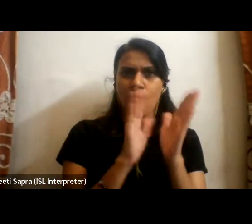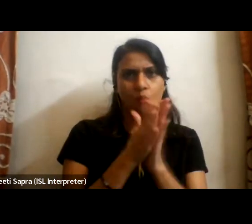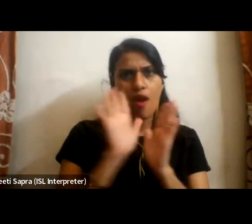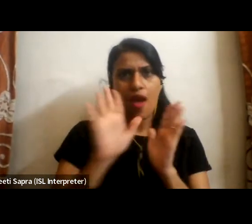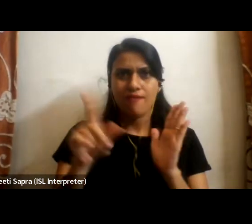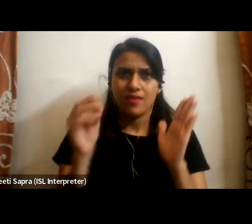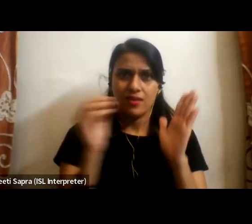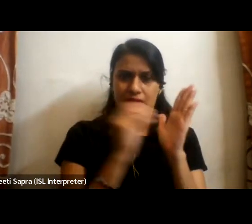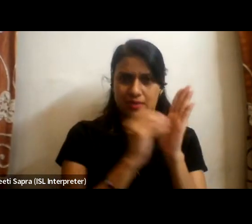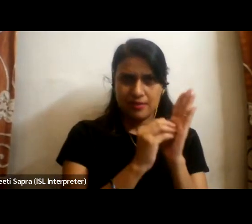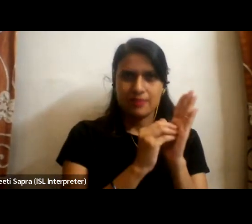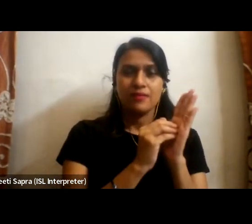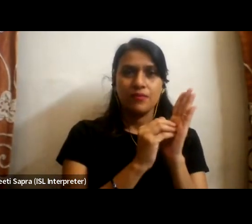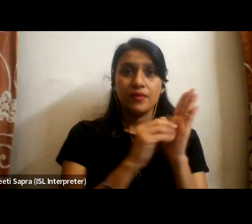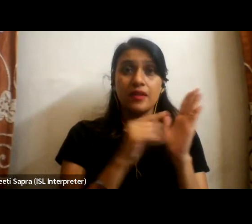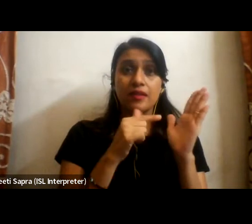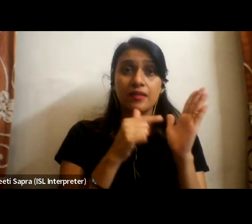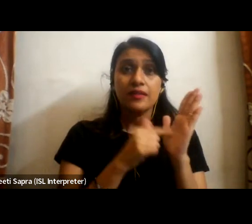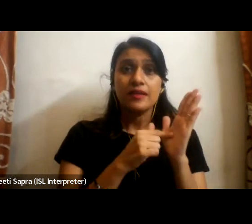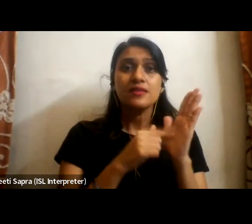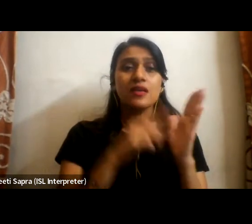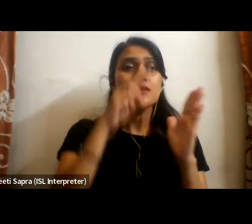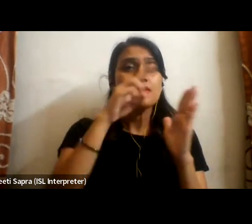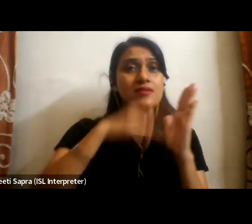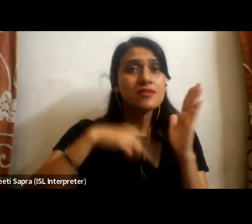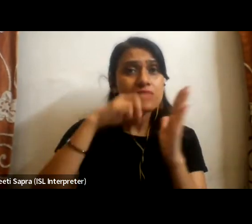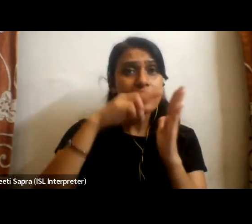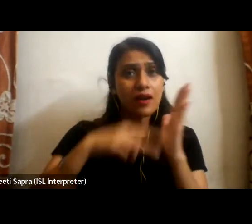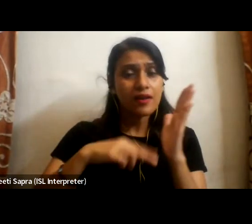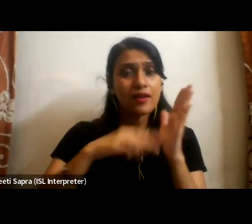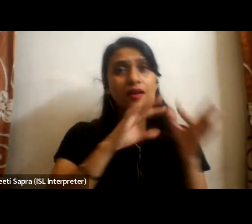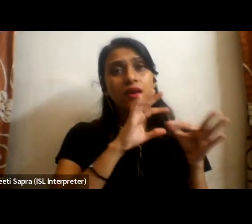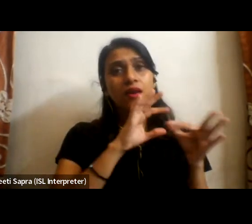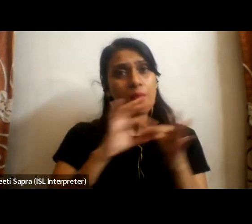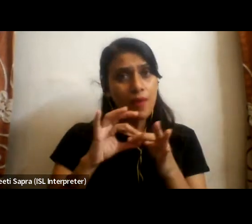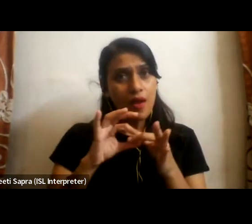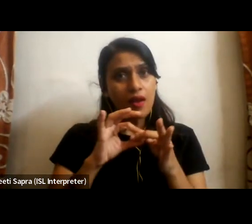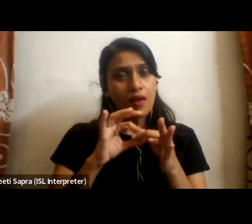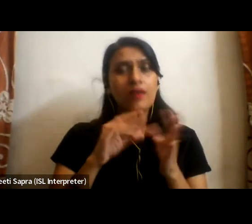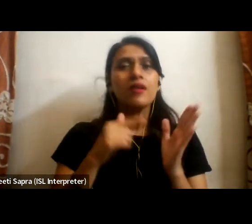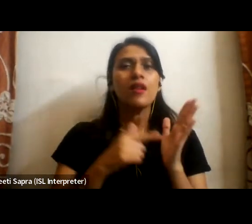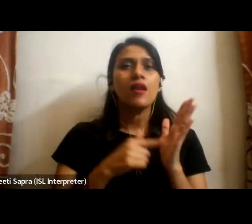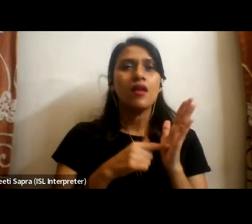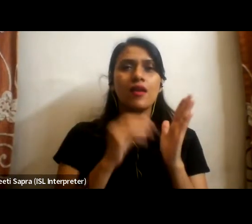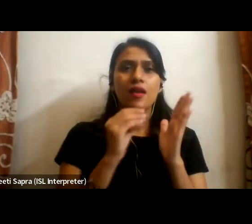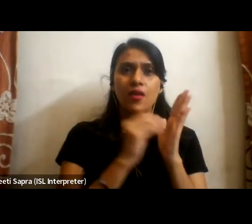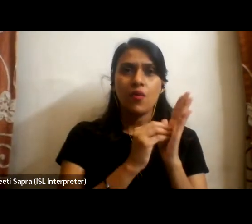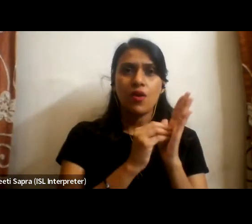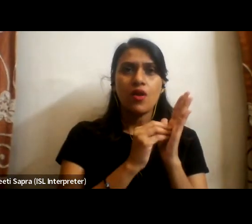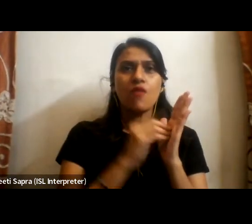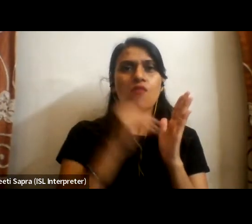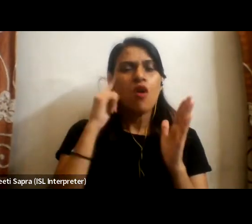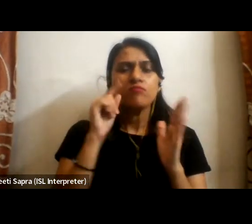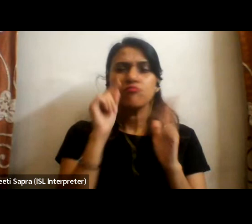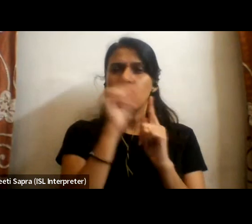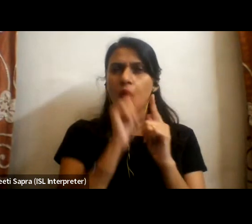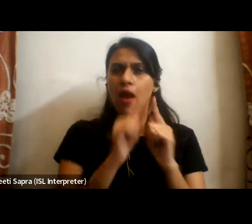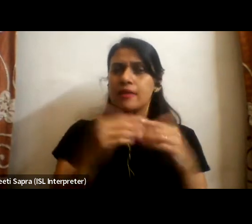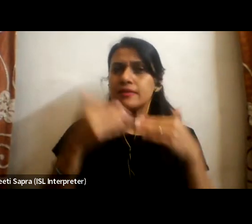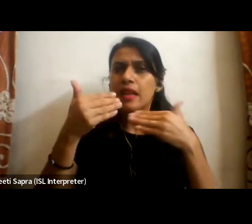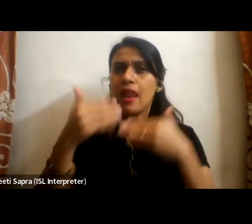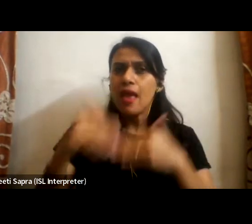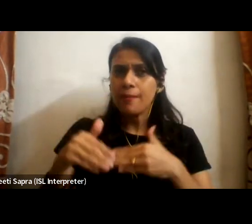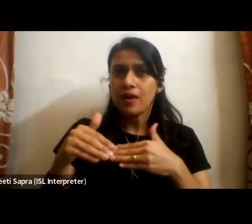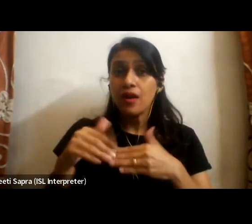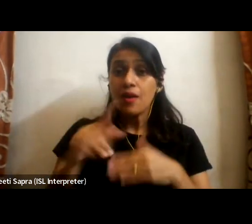are quoting from this particular study, and this is what has been laid down with respect to a limited point, I think what the